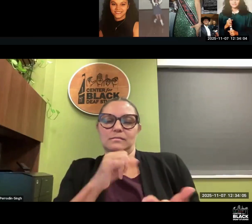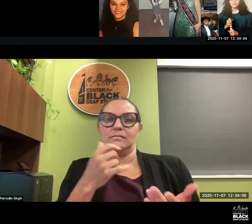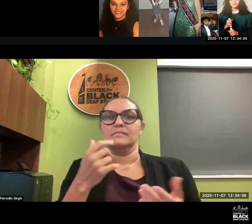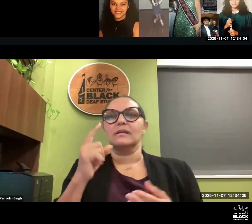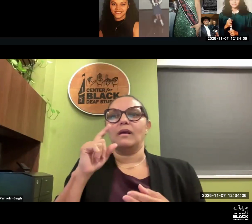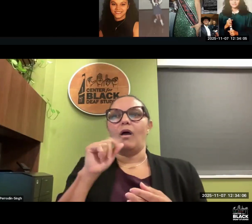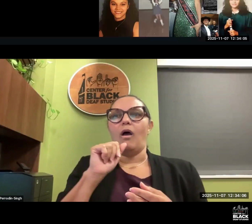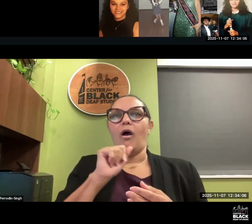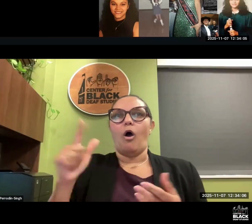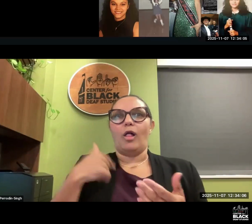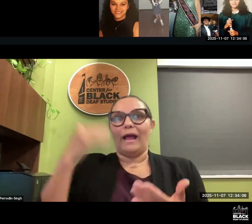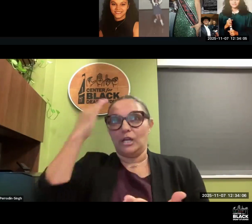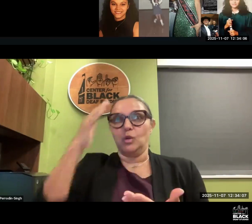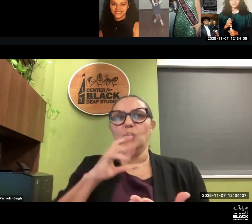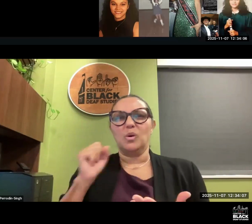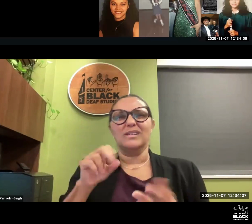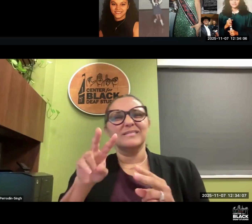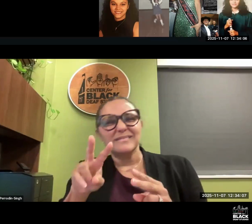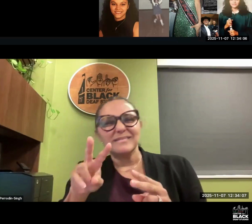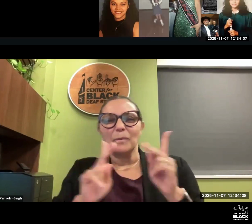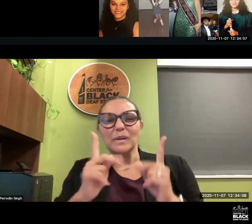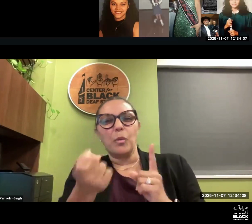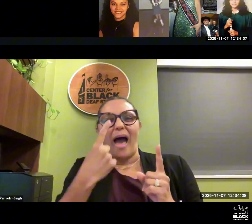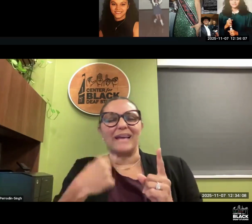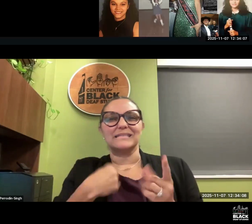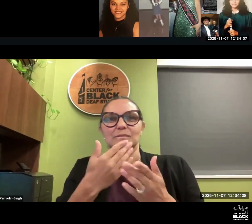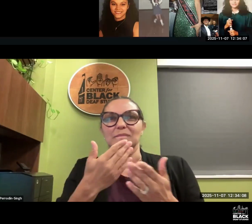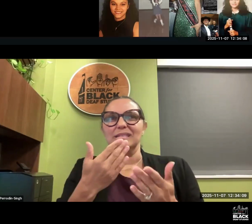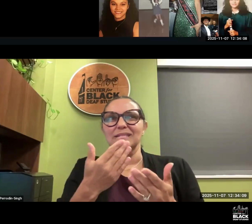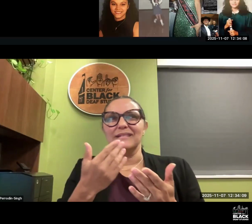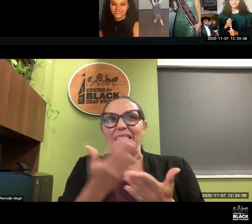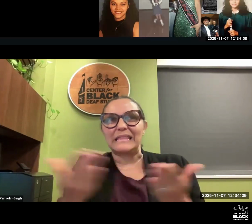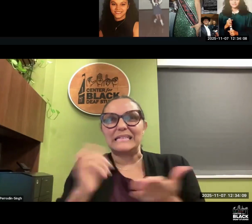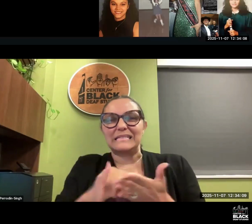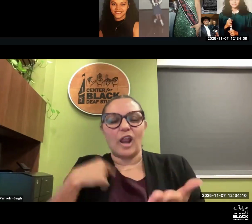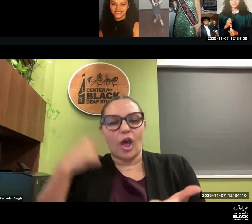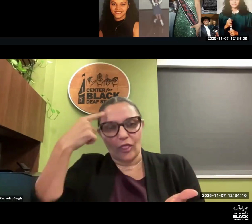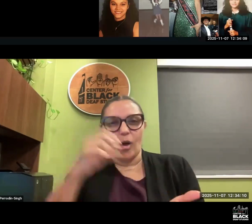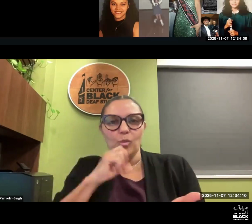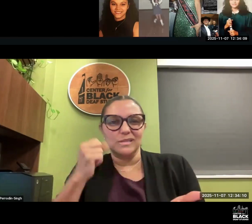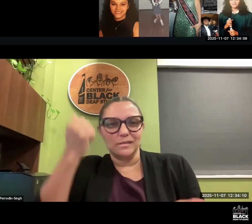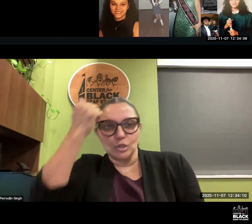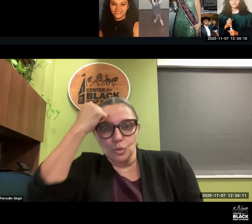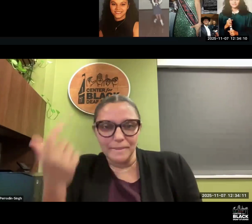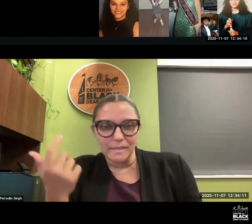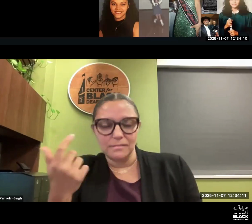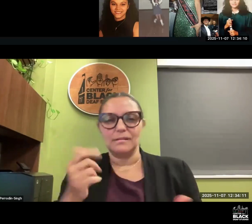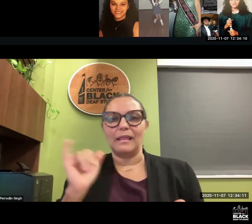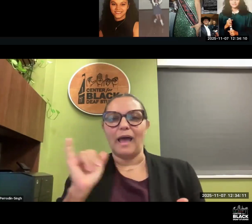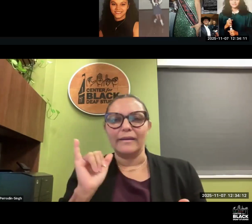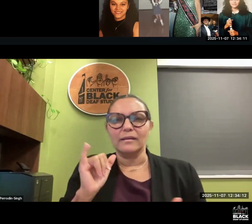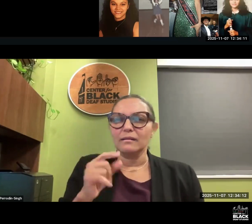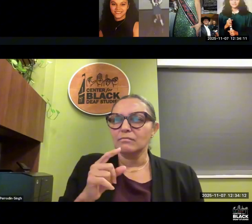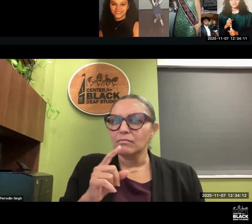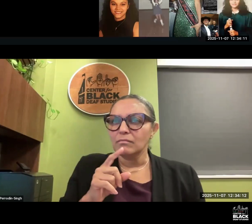really understand it, and it didn't really become vividly clear to me until high school, right? Things